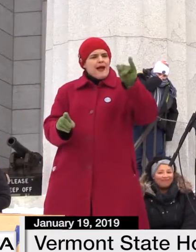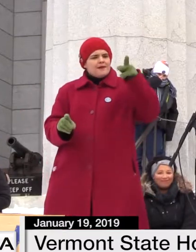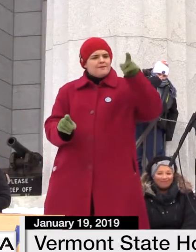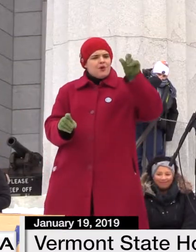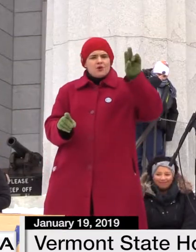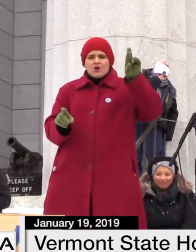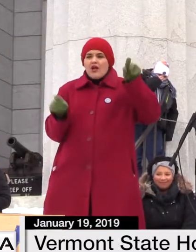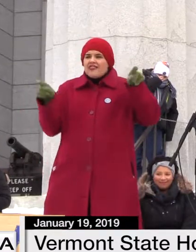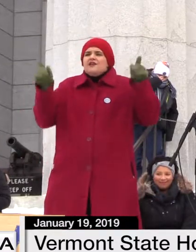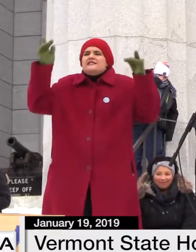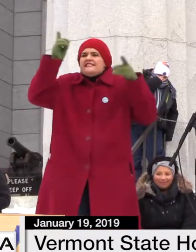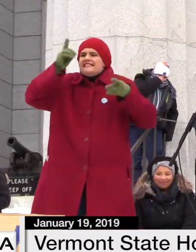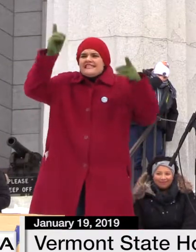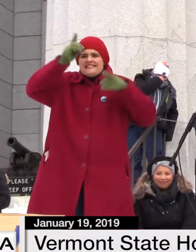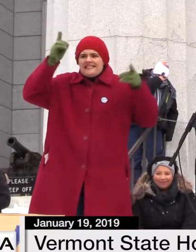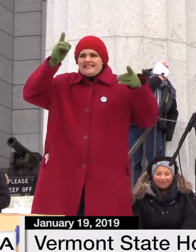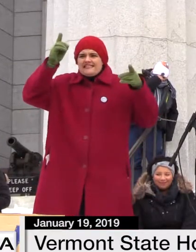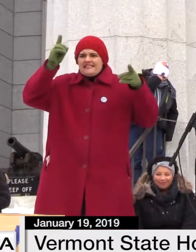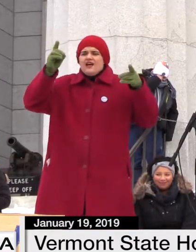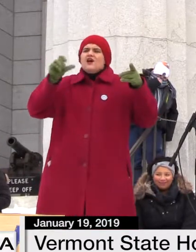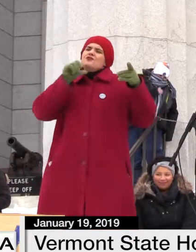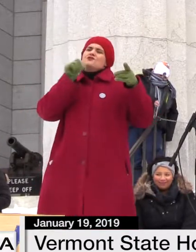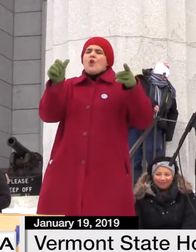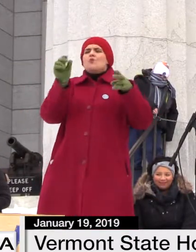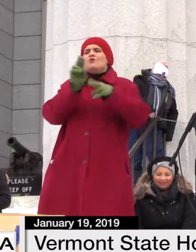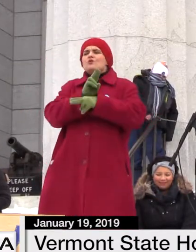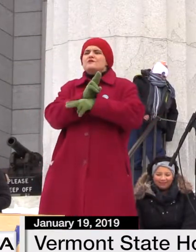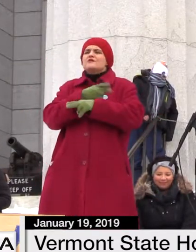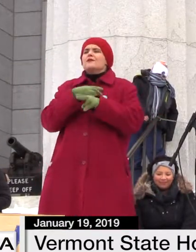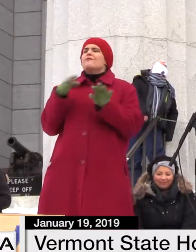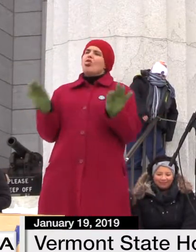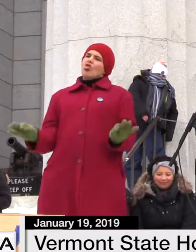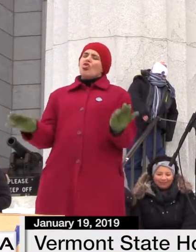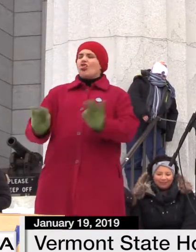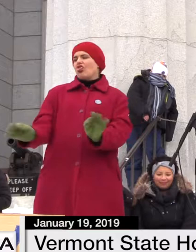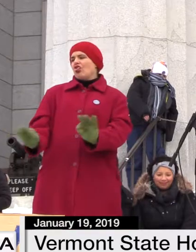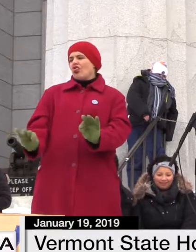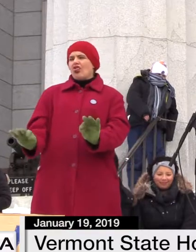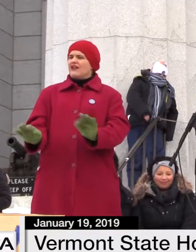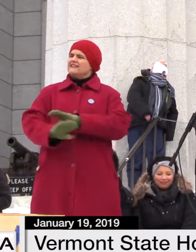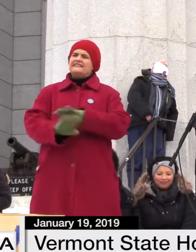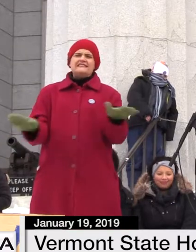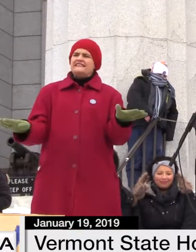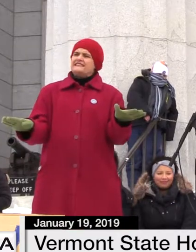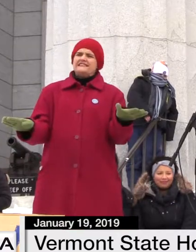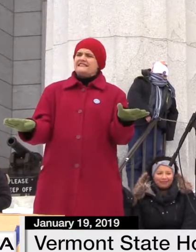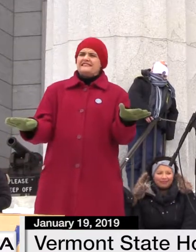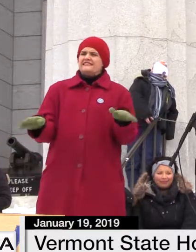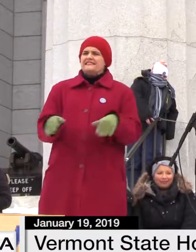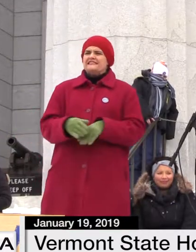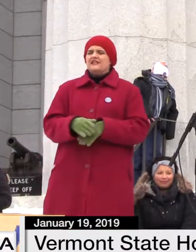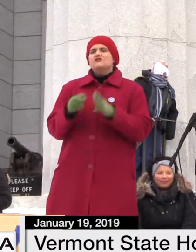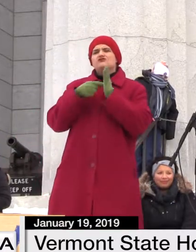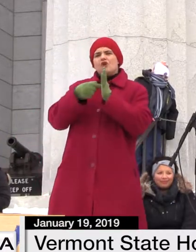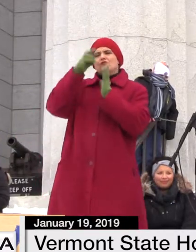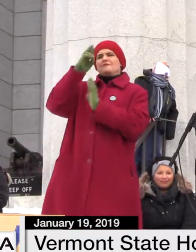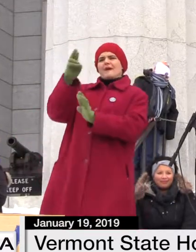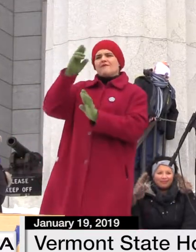don't diminish that fact by using them as pseudo punchlines. Another thing we can all